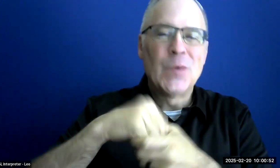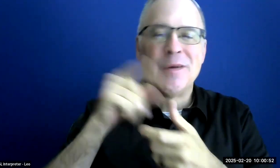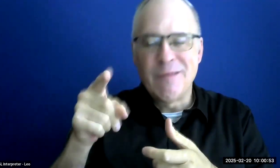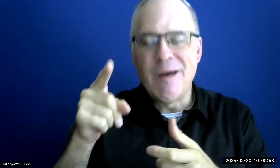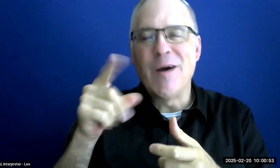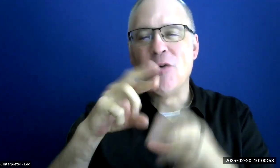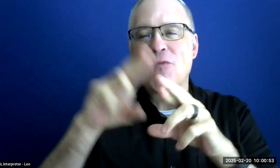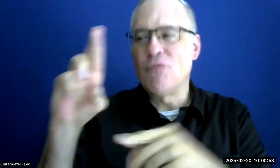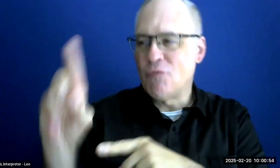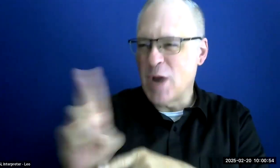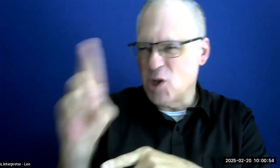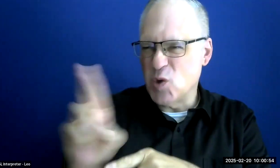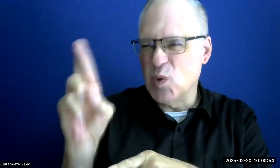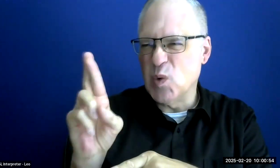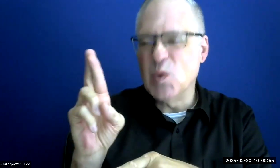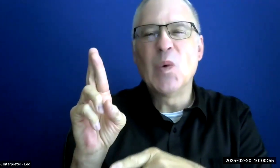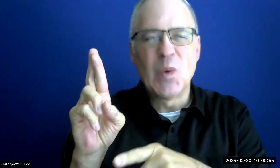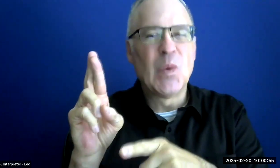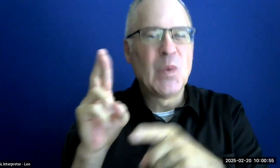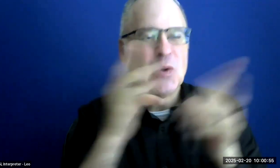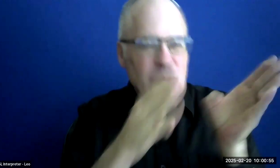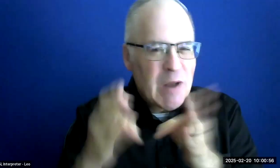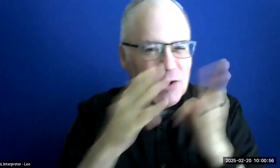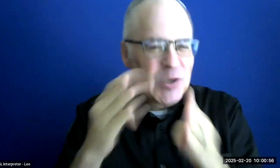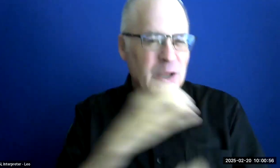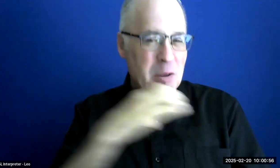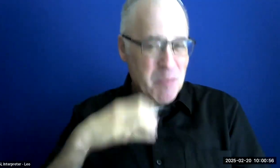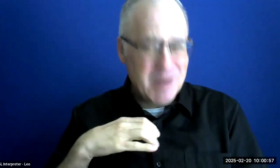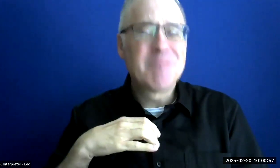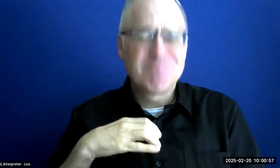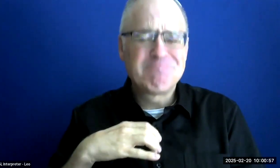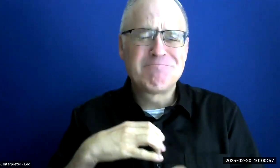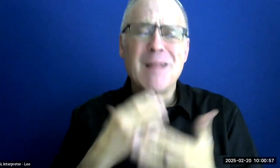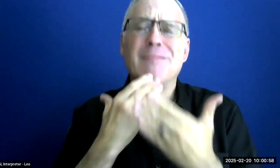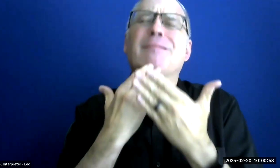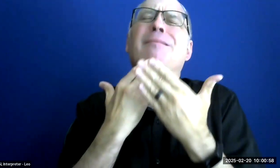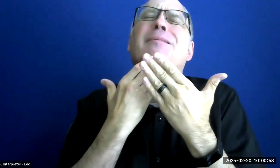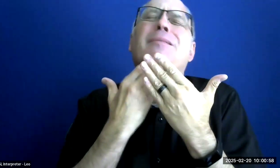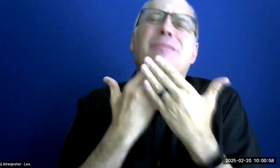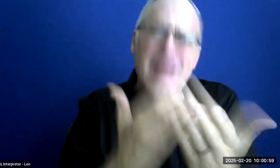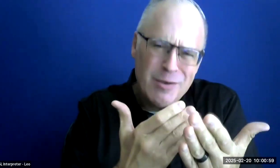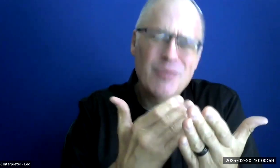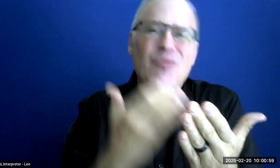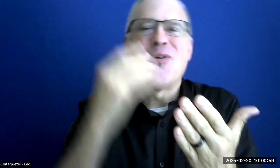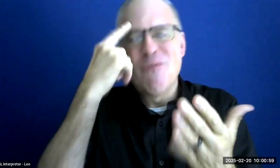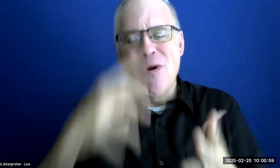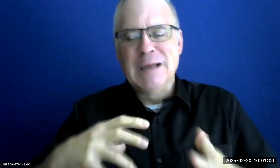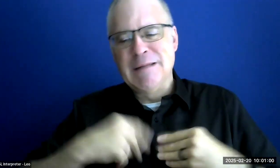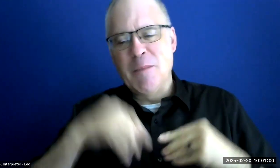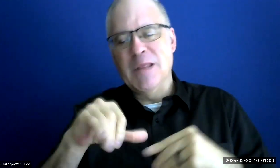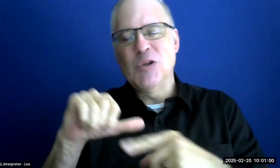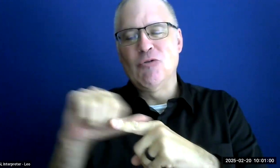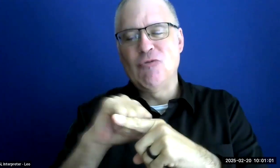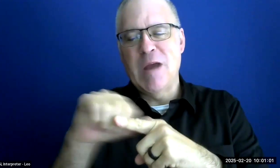let me express my profound gratitude that you accepted the invitation to attend this training